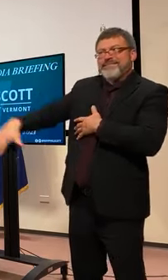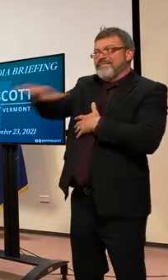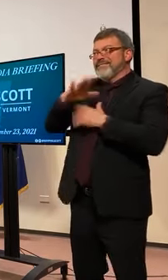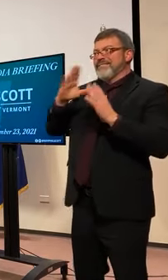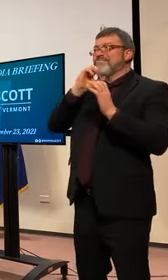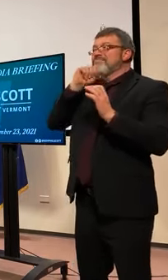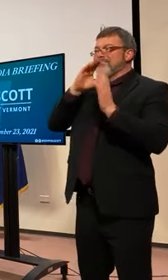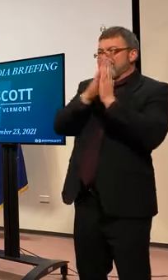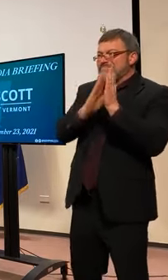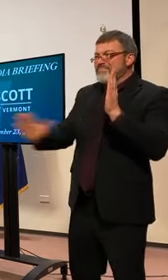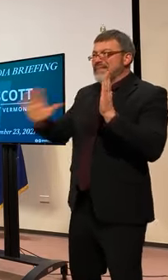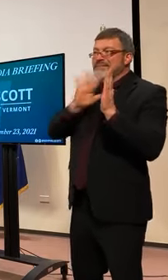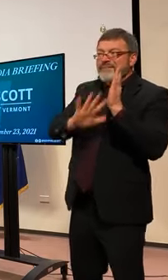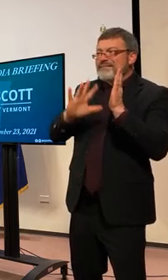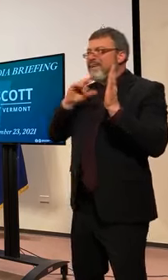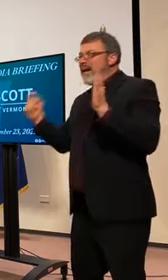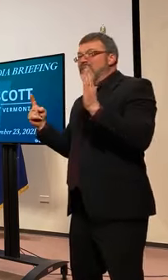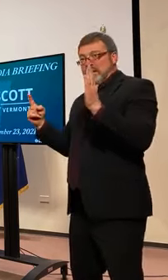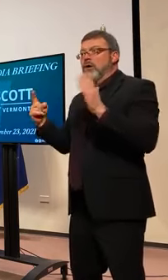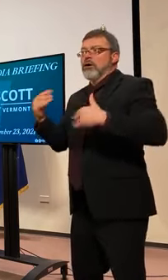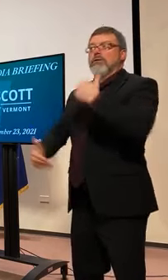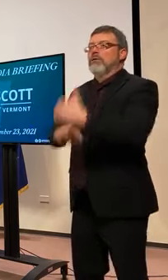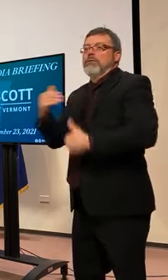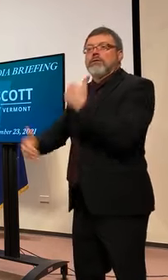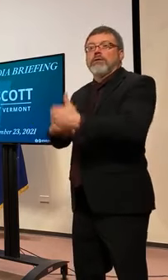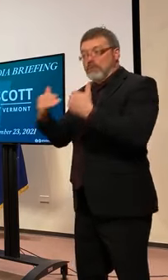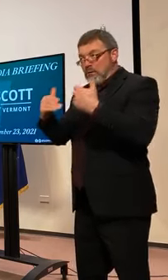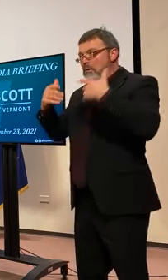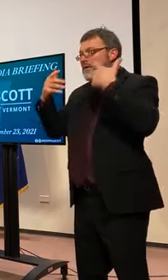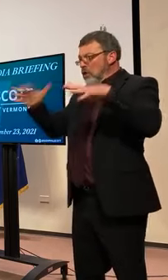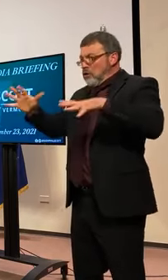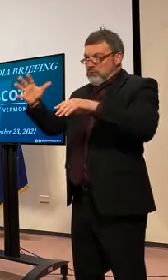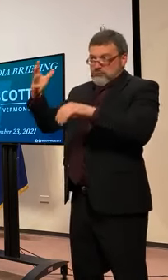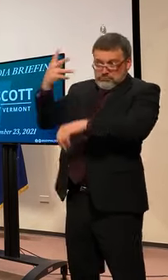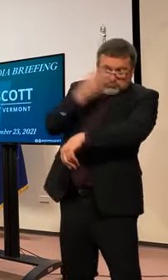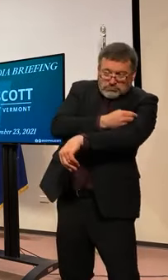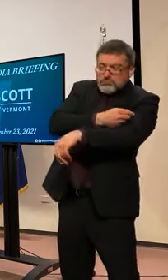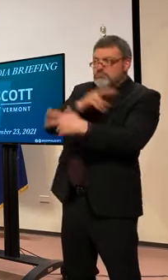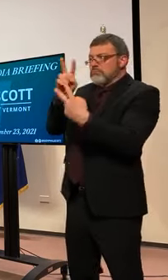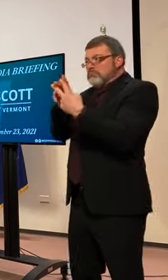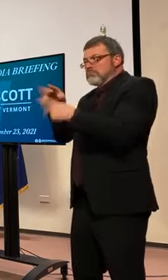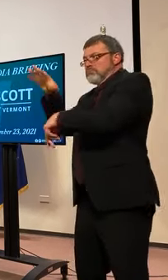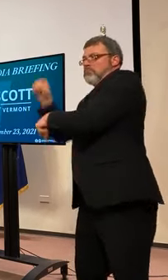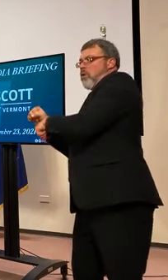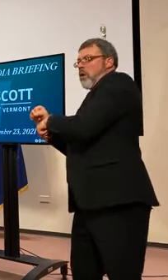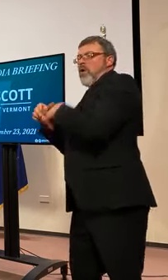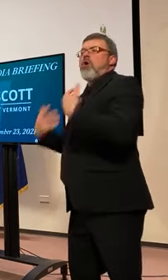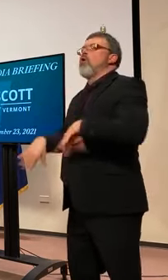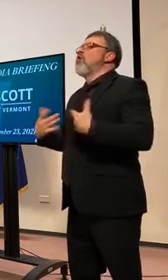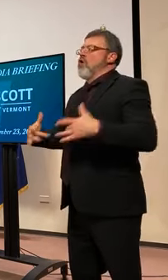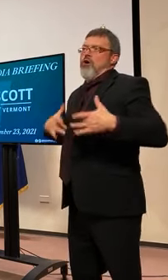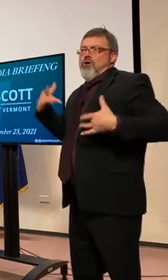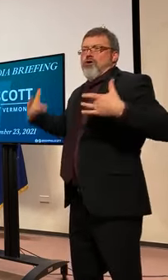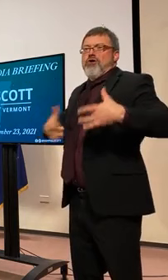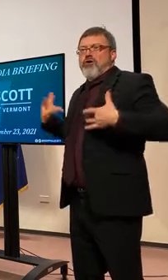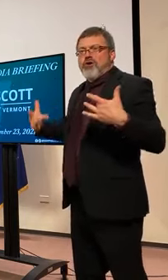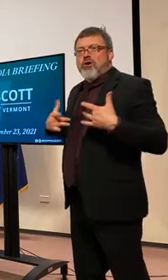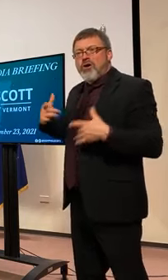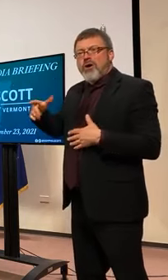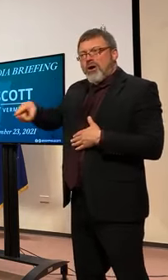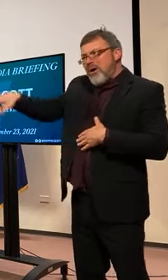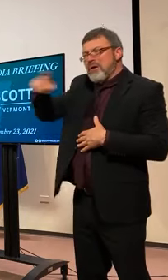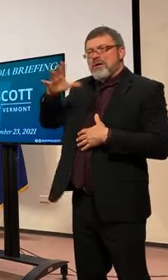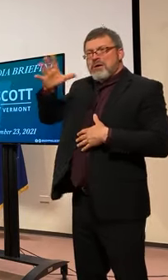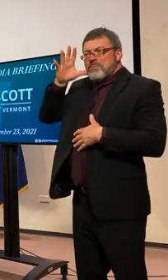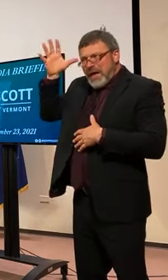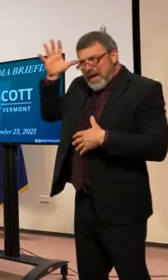had or are signed up for their vaccine. I hope that parents and caregivers who have not yet made an appointment